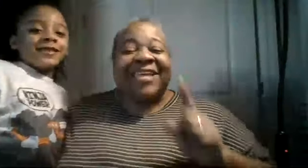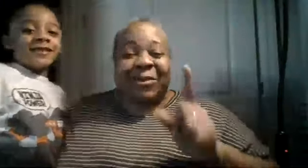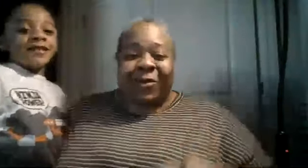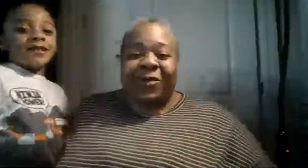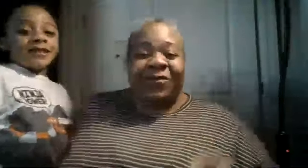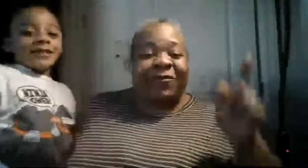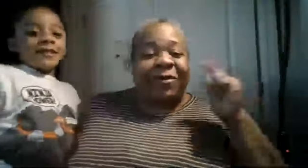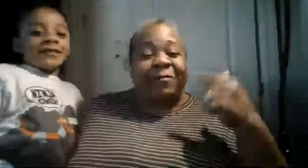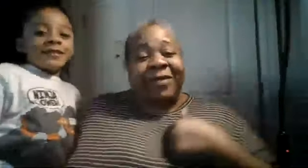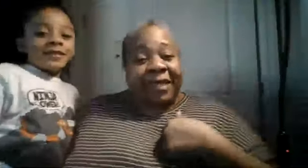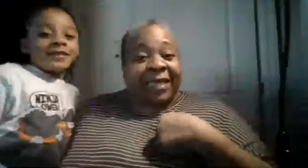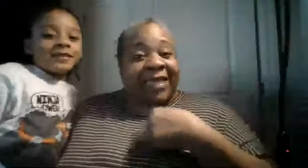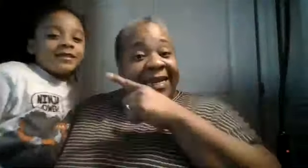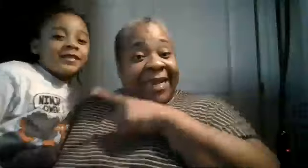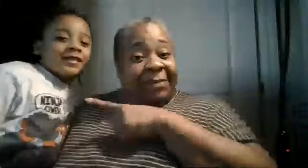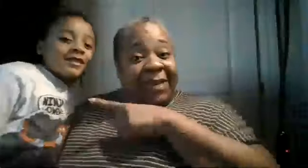You heard it from Kitty and Pete.